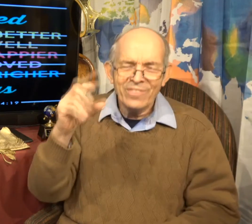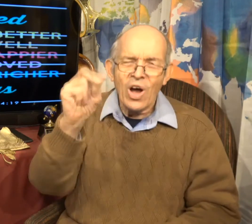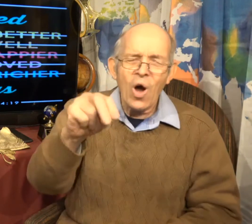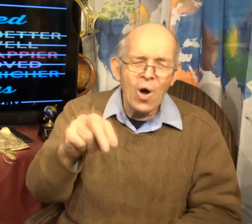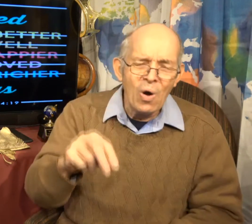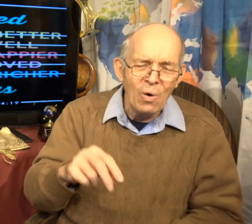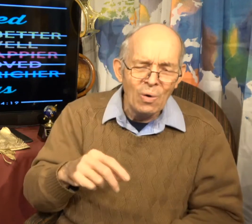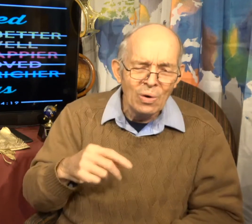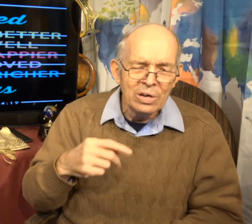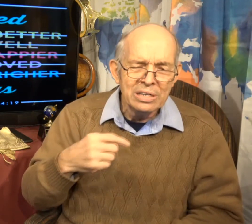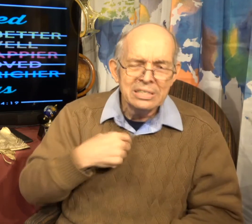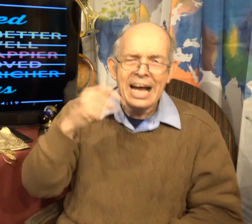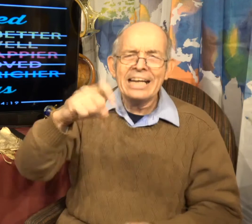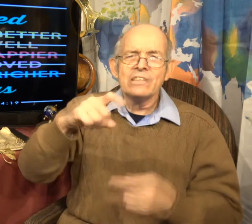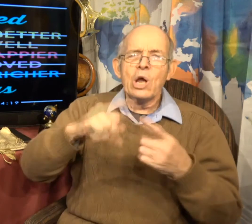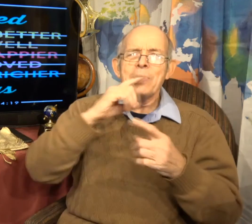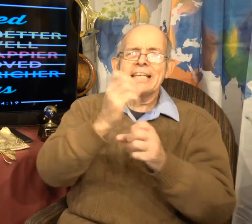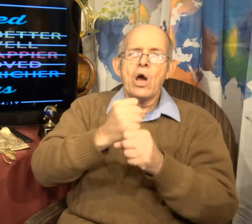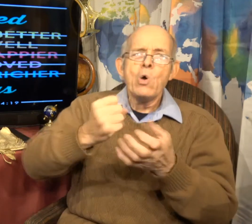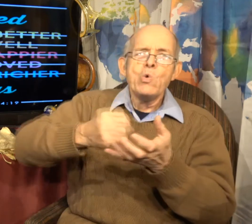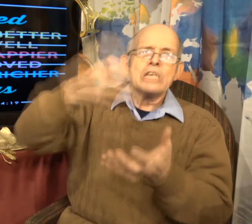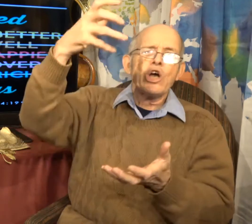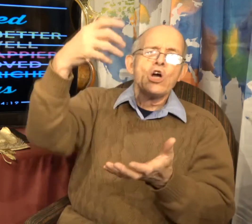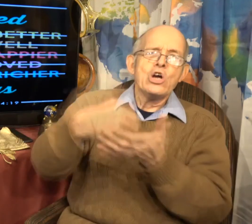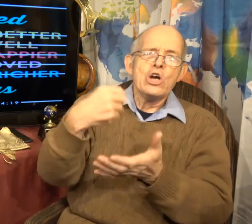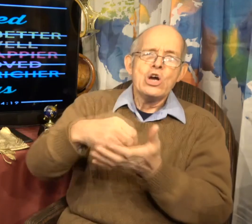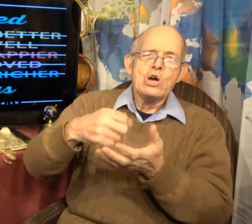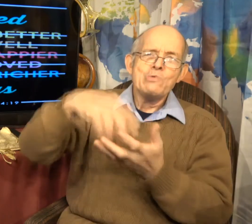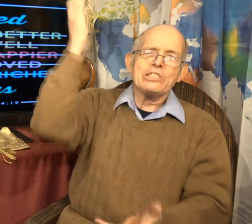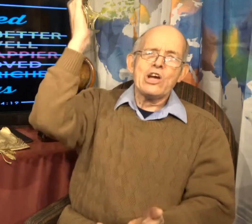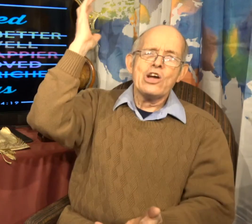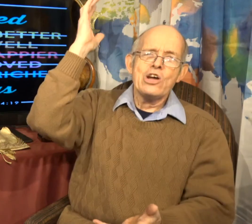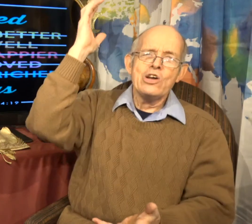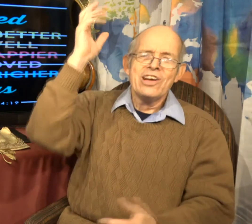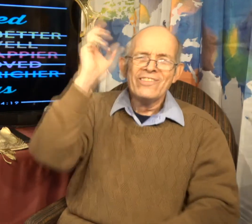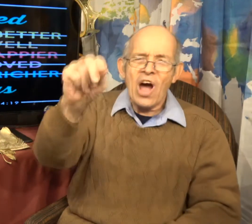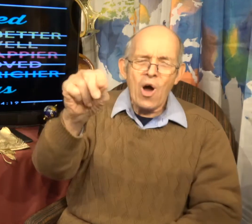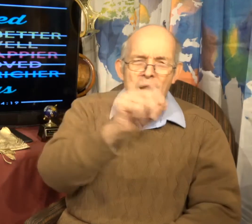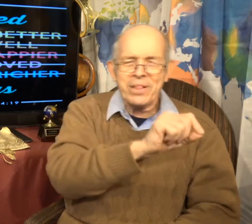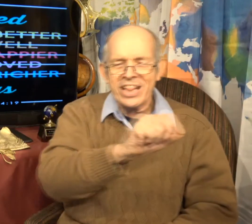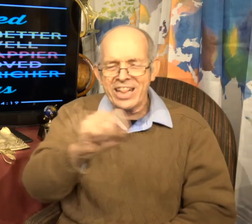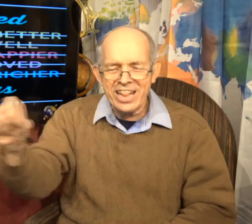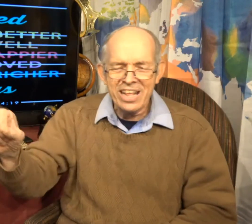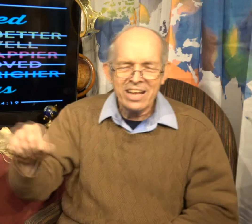No. I need to be get richer. Richer. No.